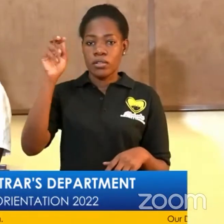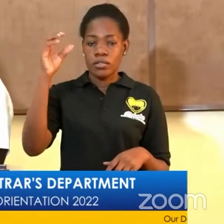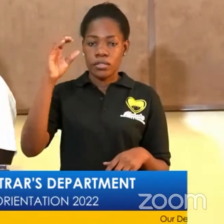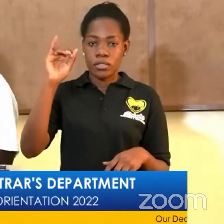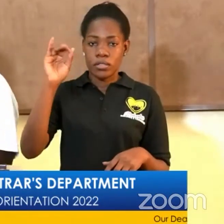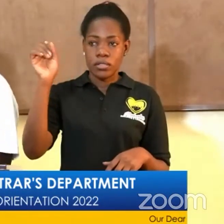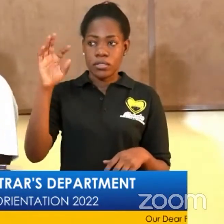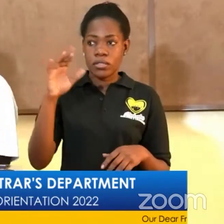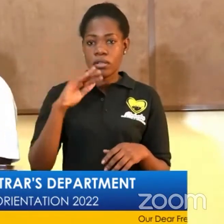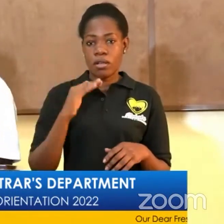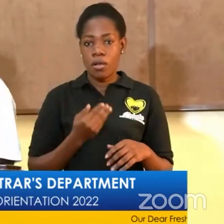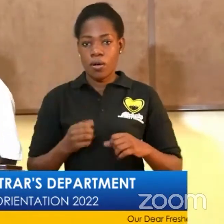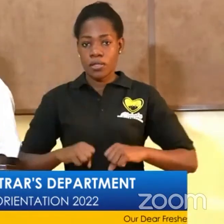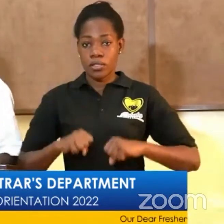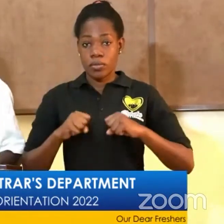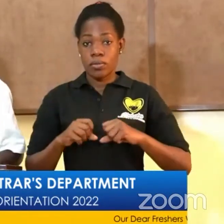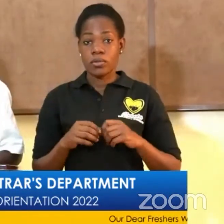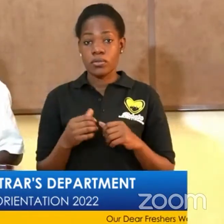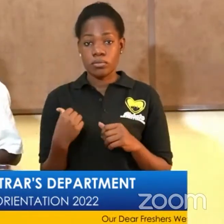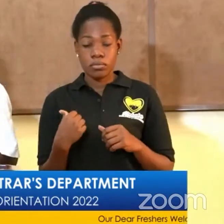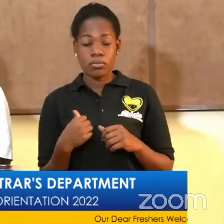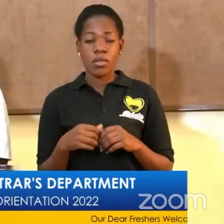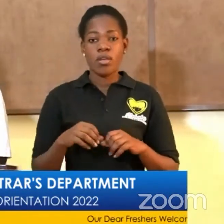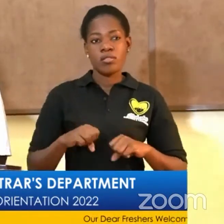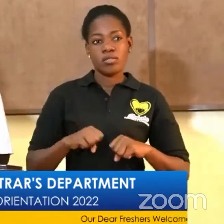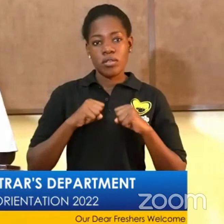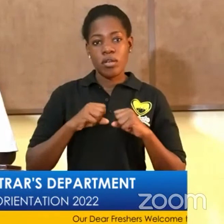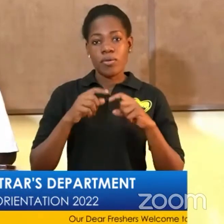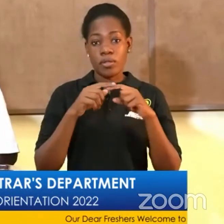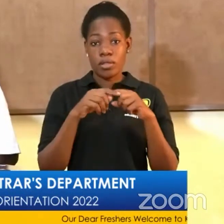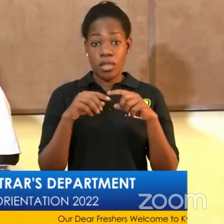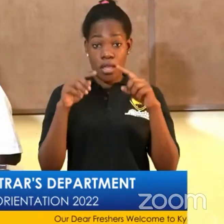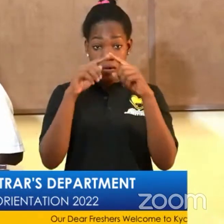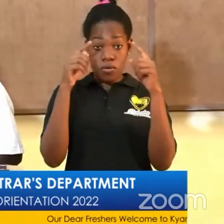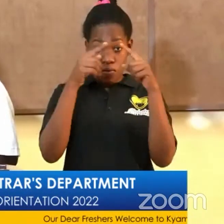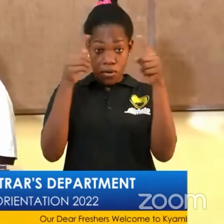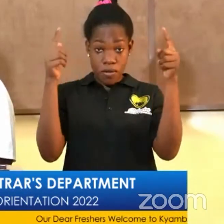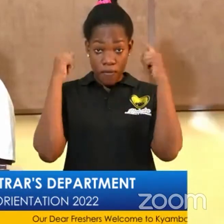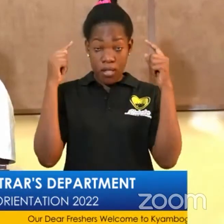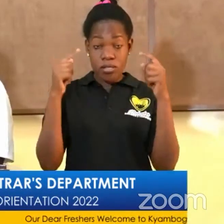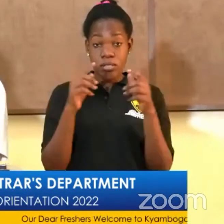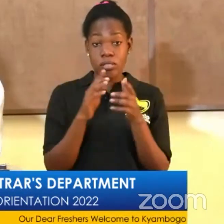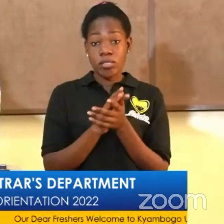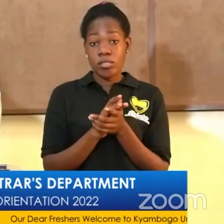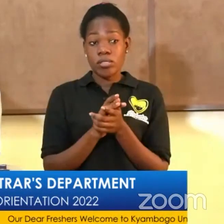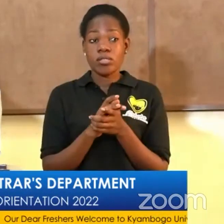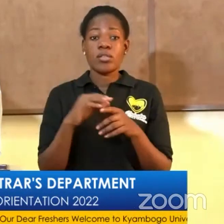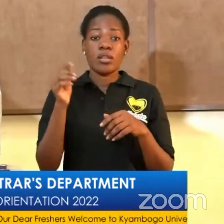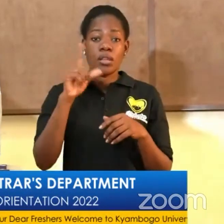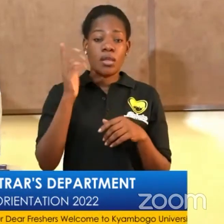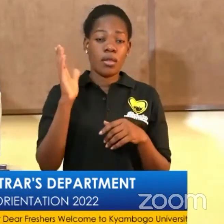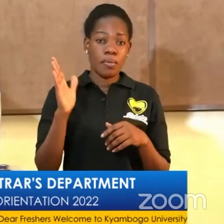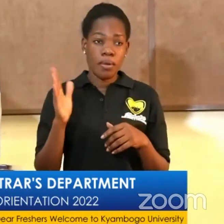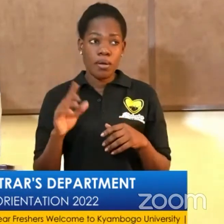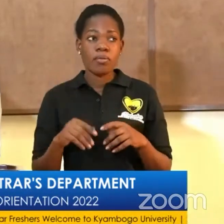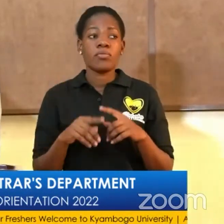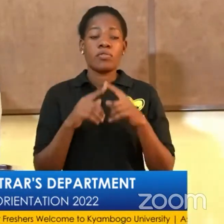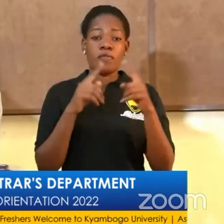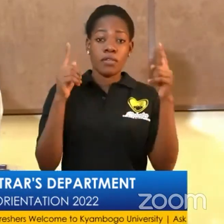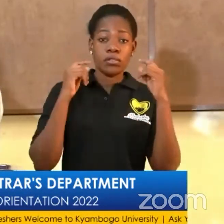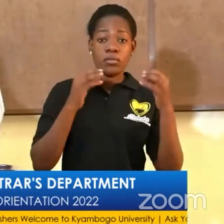and is going to be chairing the university library, the university bursar, and the director